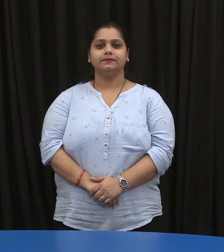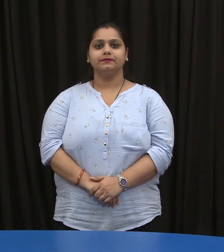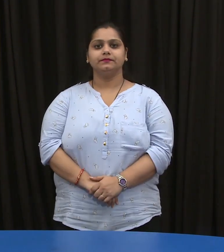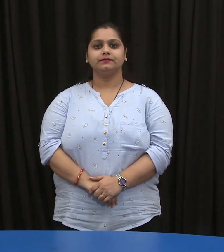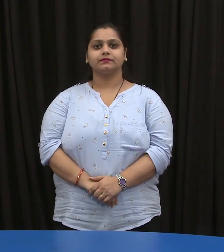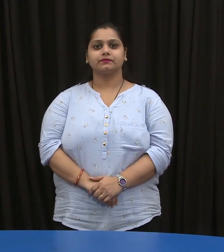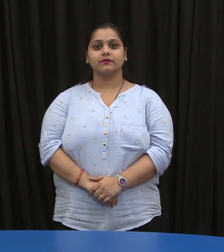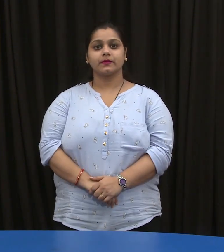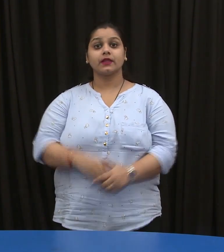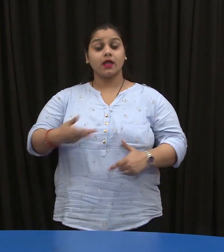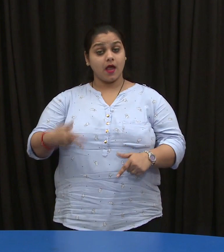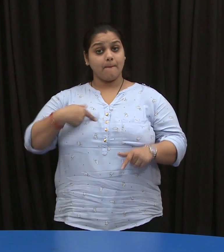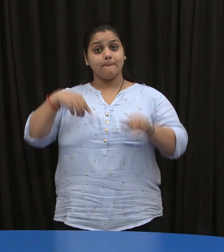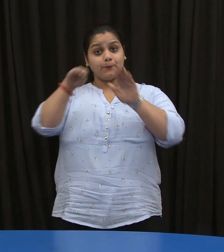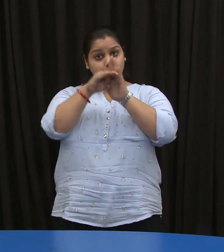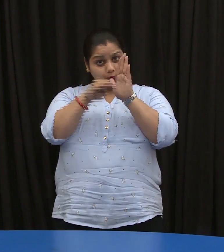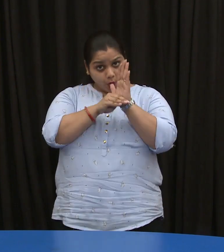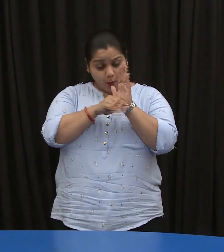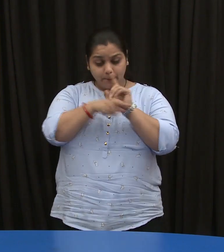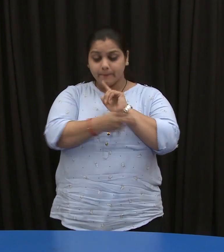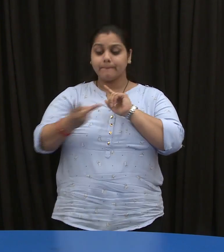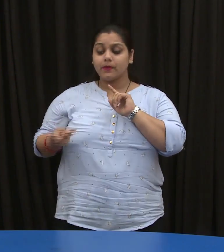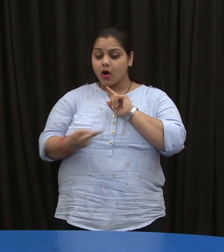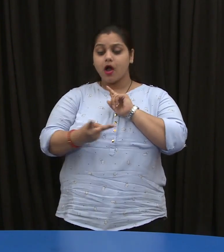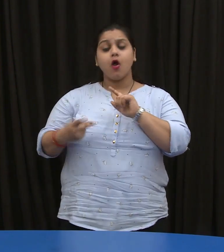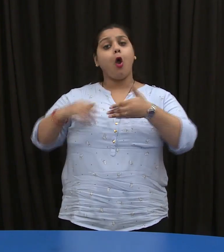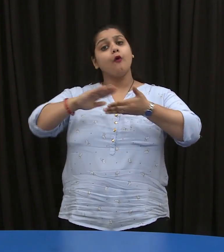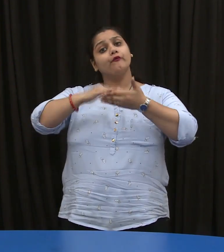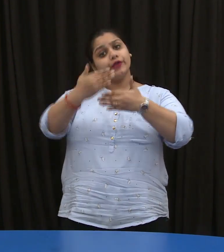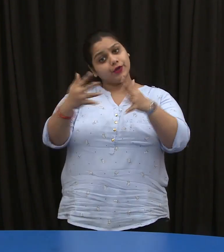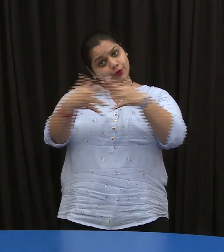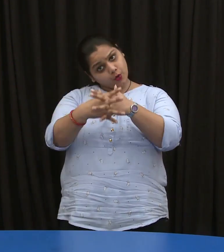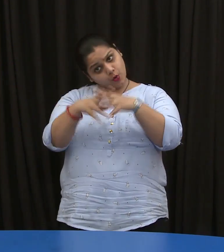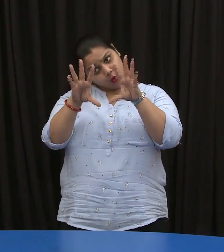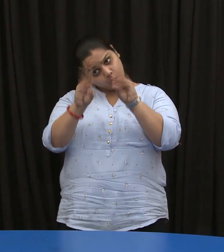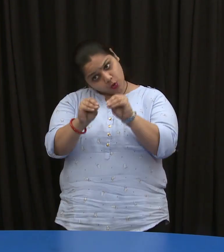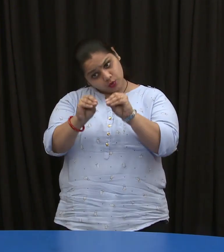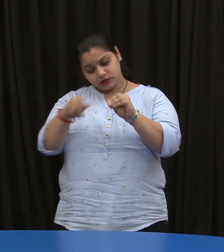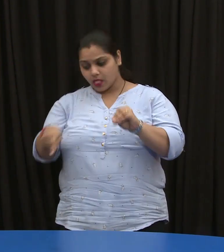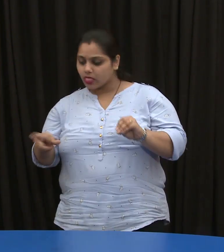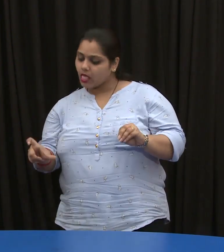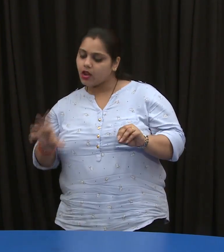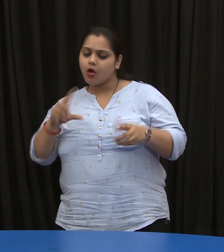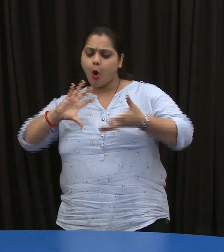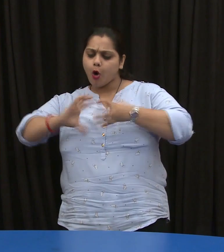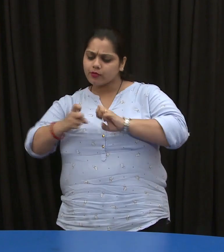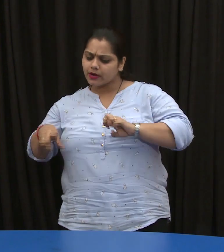When the program or window is closed, the icon disappears from the